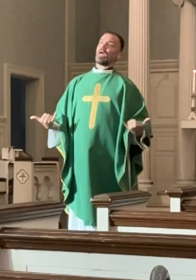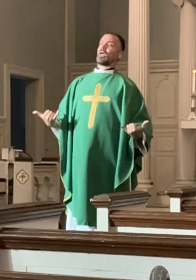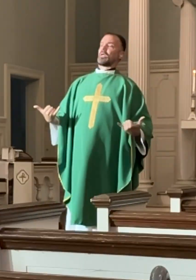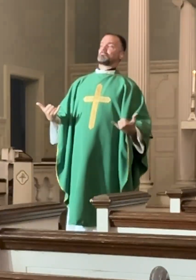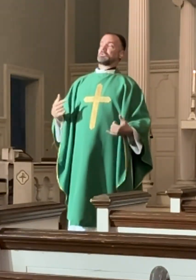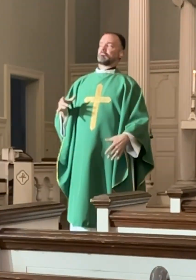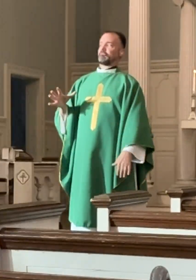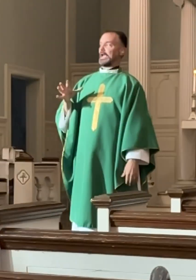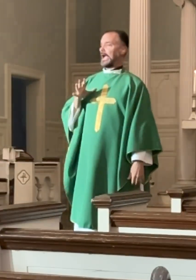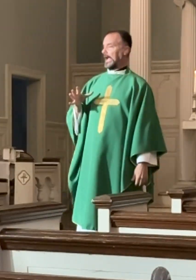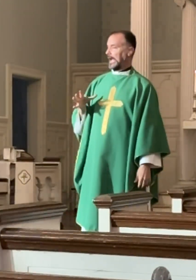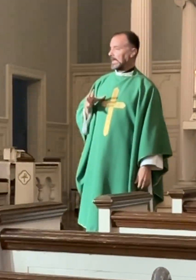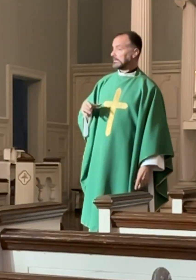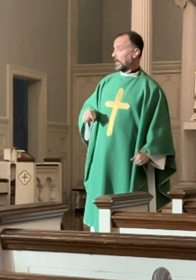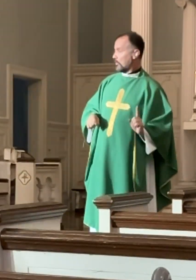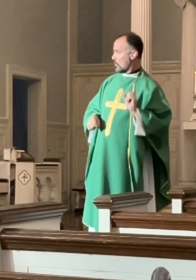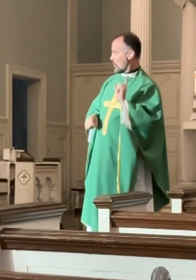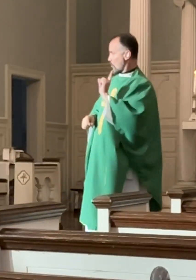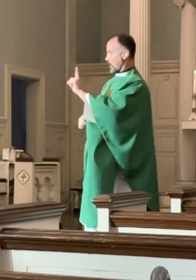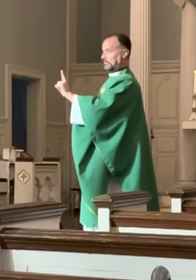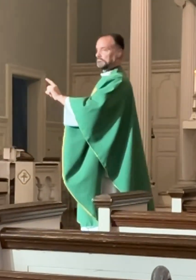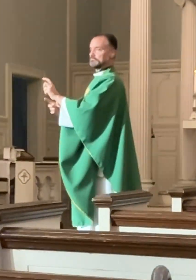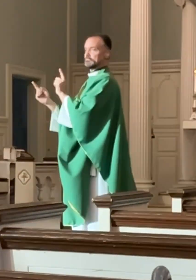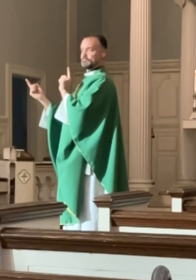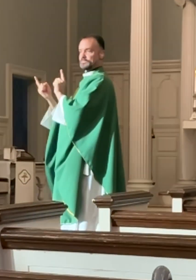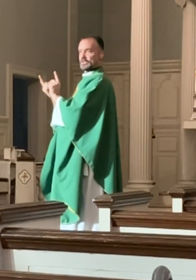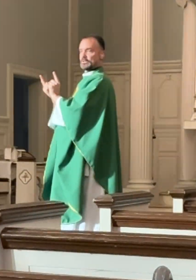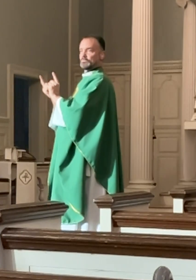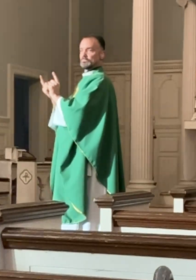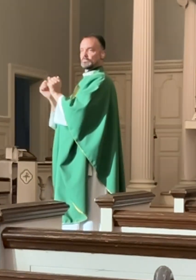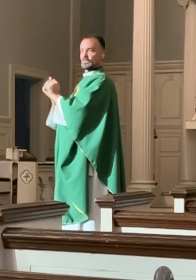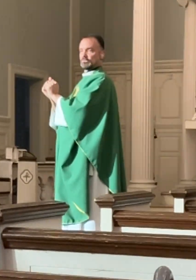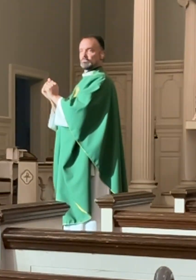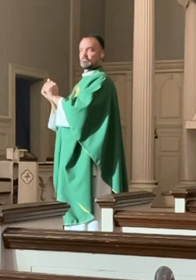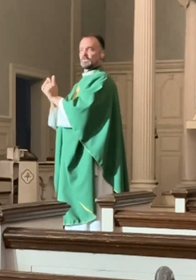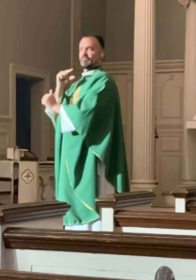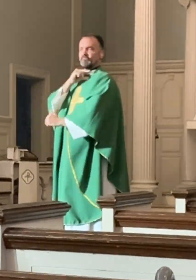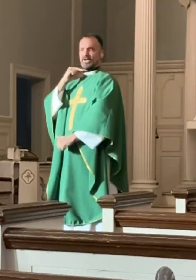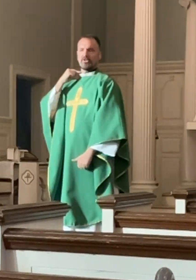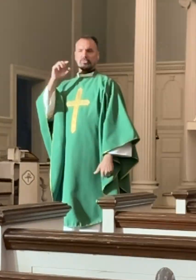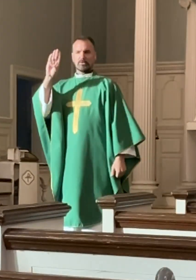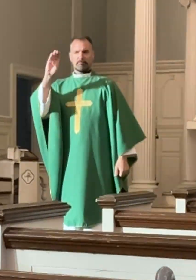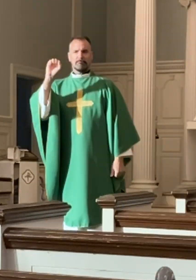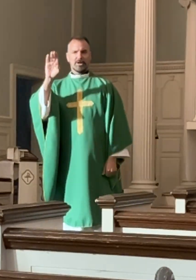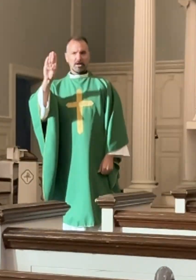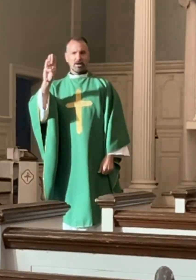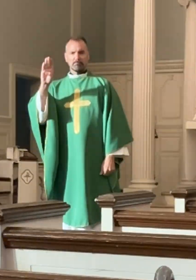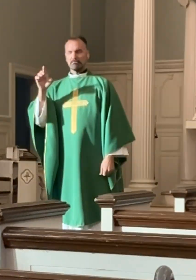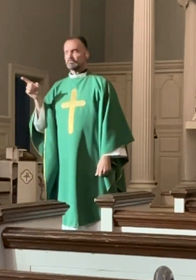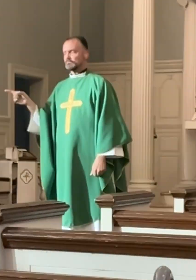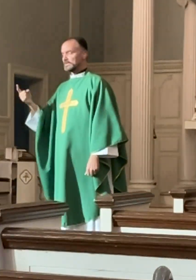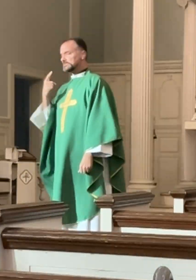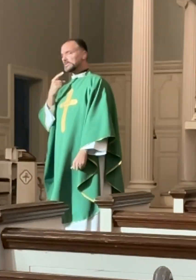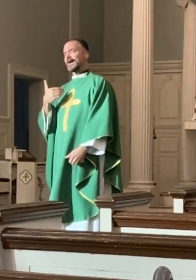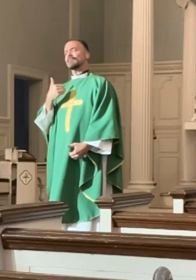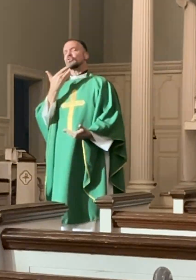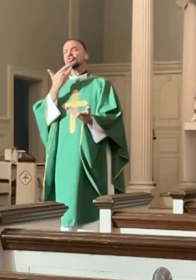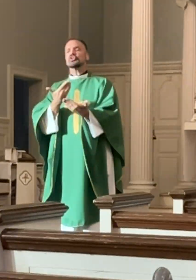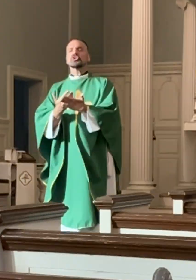asking a CV. And so I said, okay. And I went to meet with Father Paul Planey, the